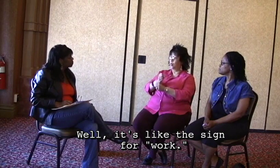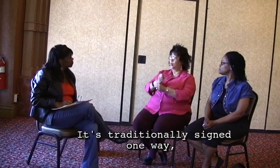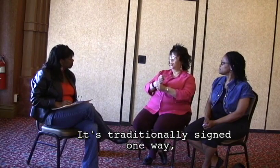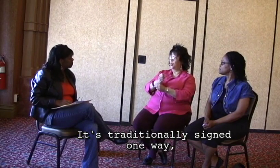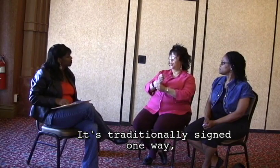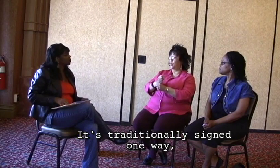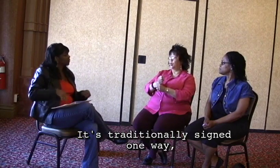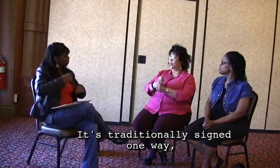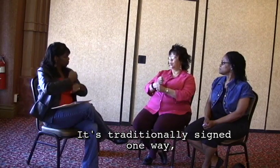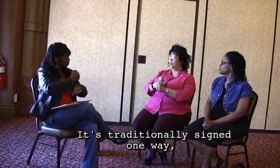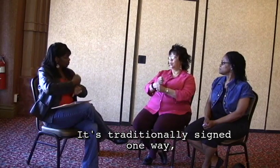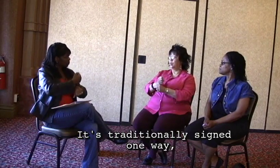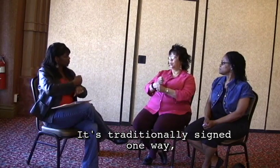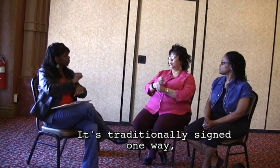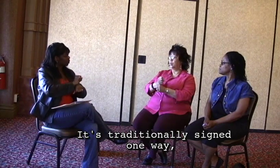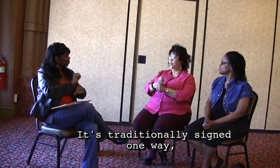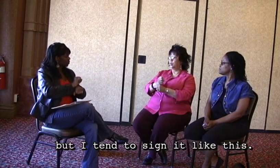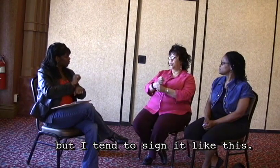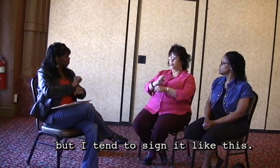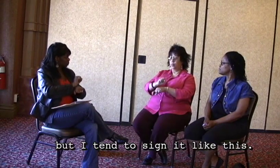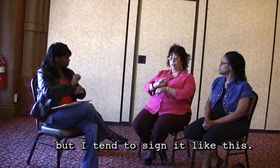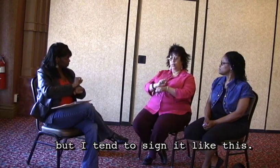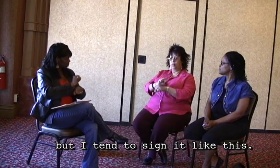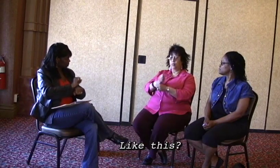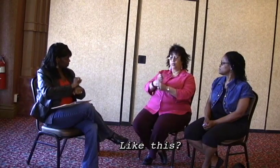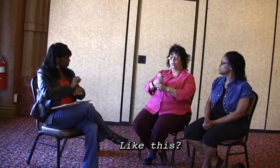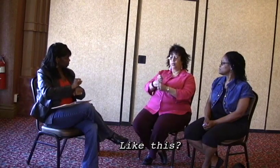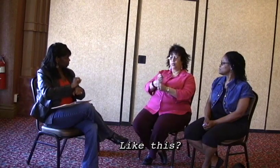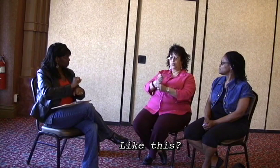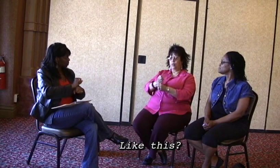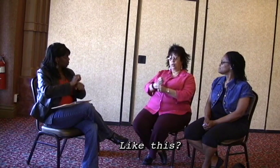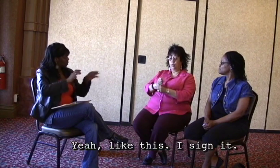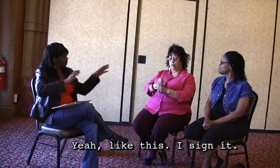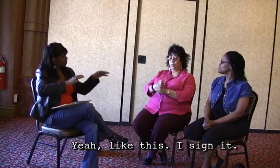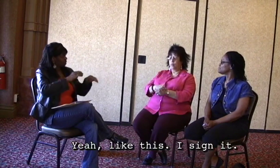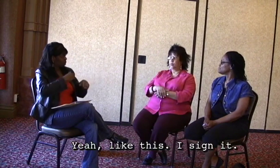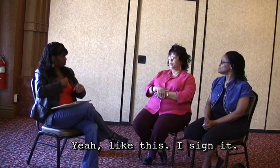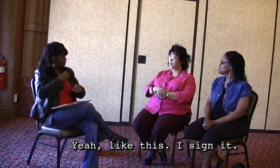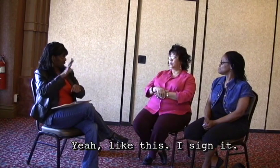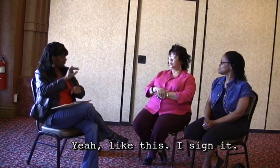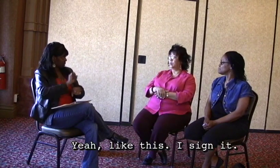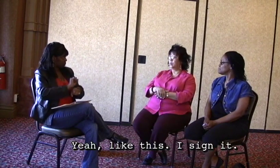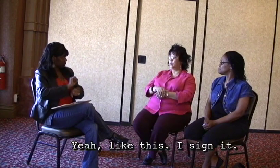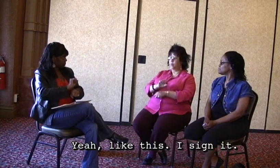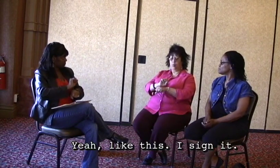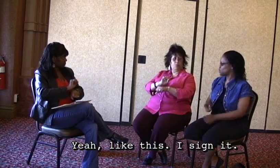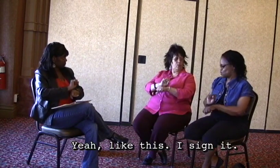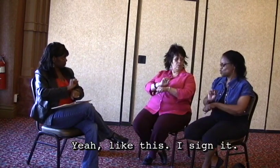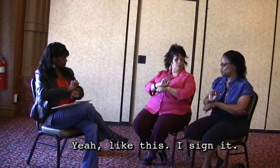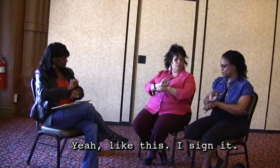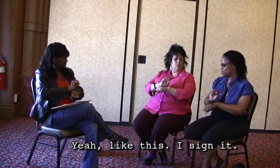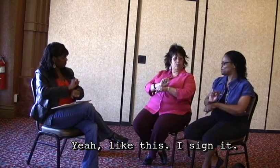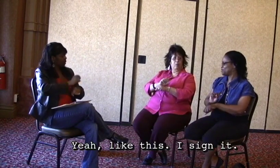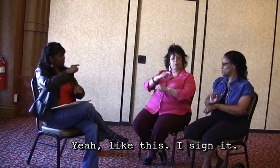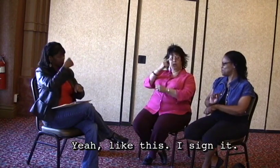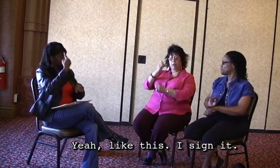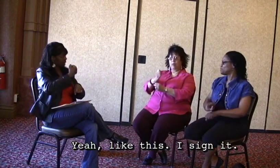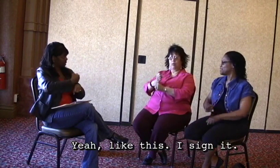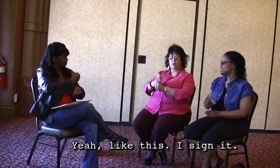It's traditionally signed one way, but I tend to sign it like this. Like this. Yeah, like this I sign it. Okay, and you say white signers use